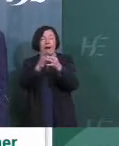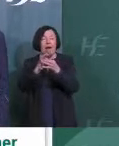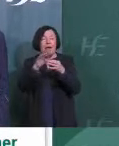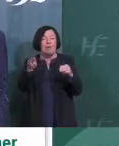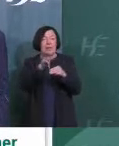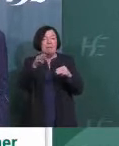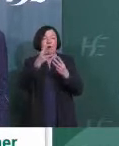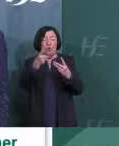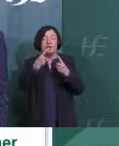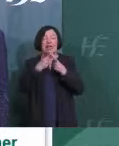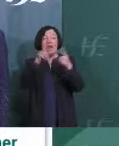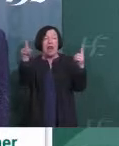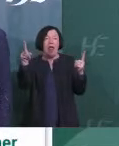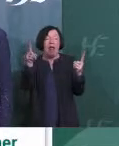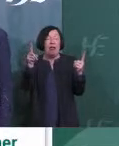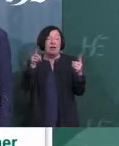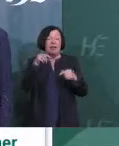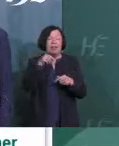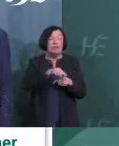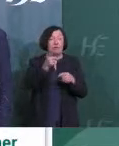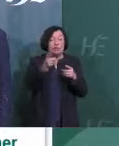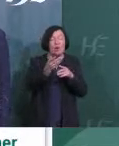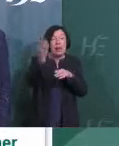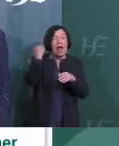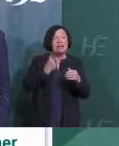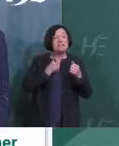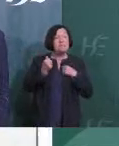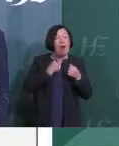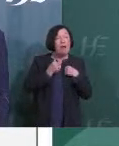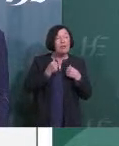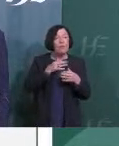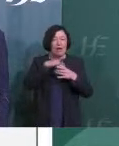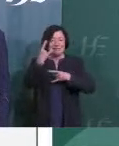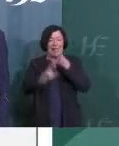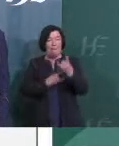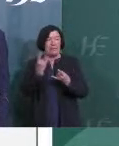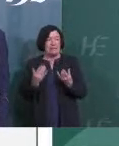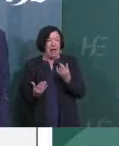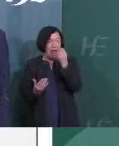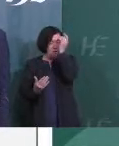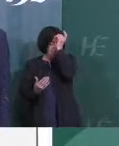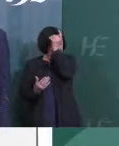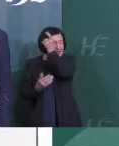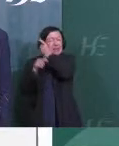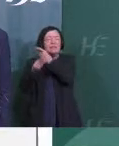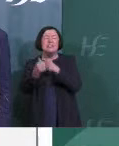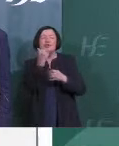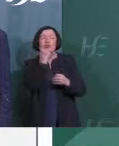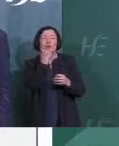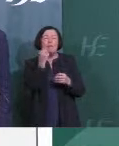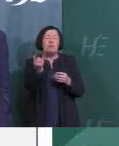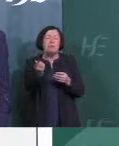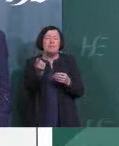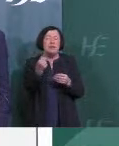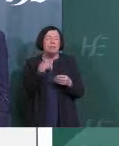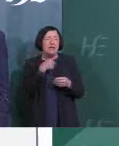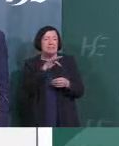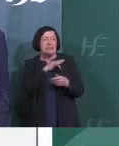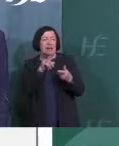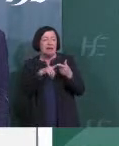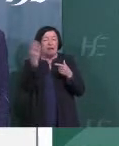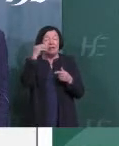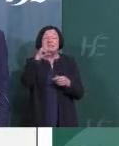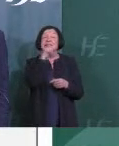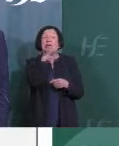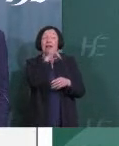people declared what they would do back in March, what has actually happened. And these are figures from where I was myself on